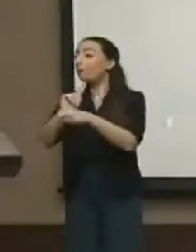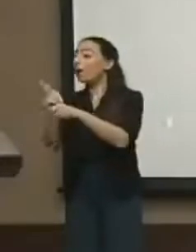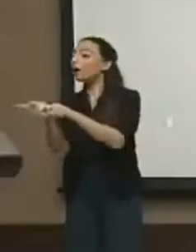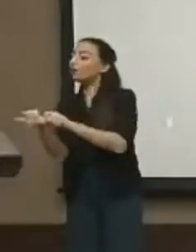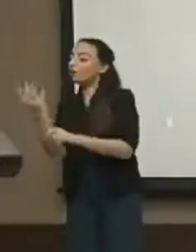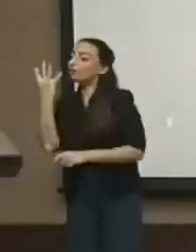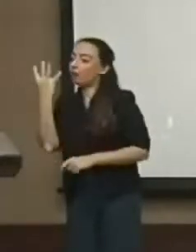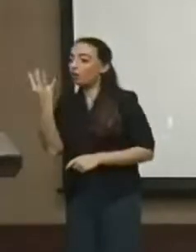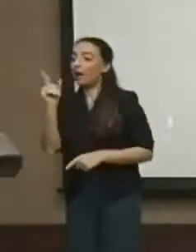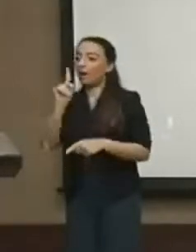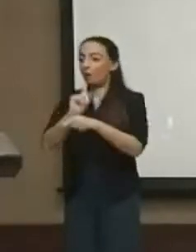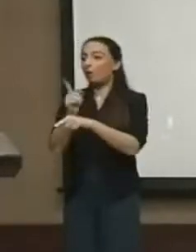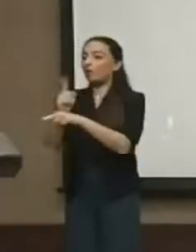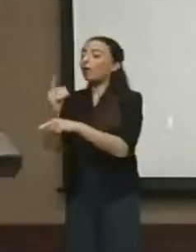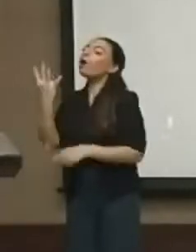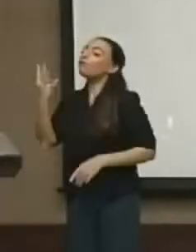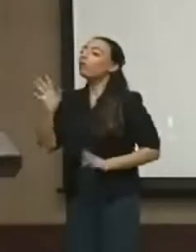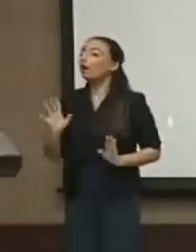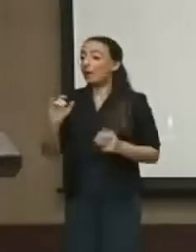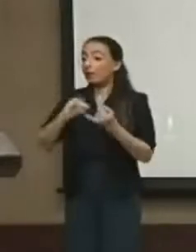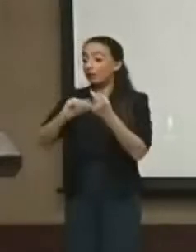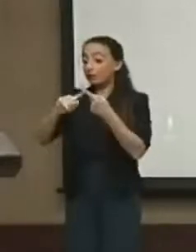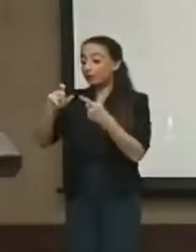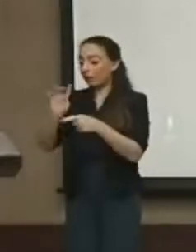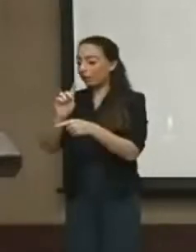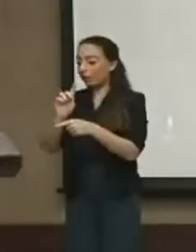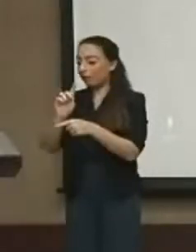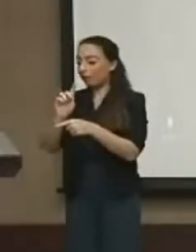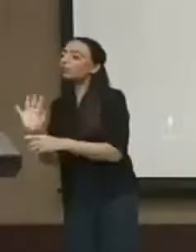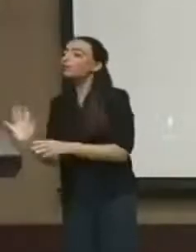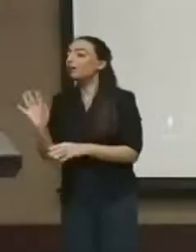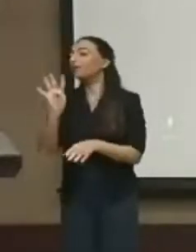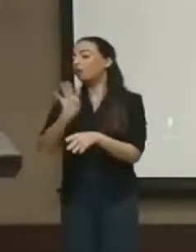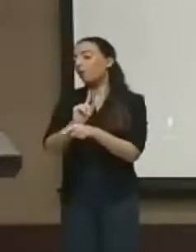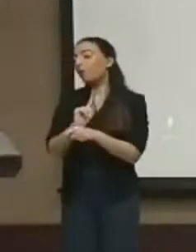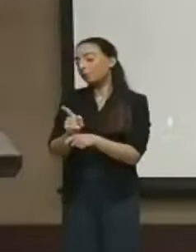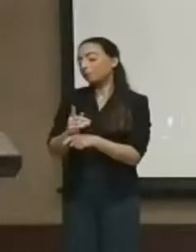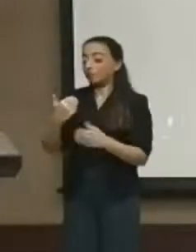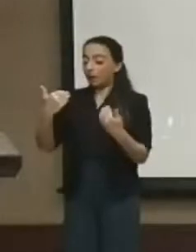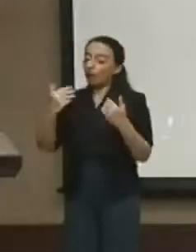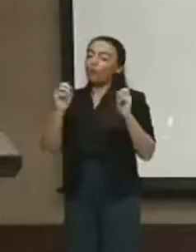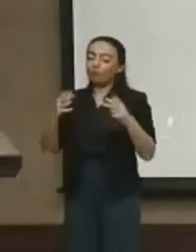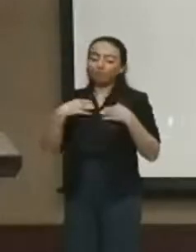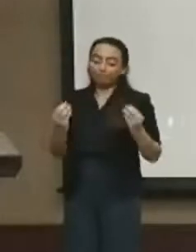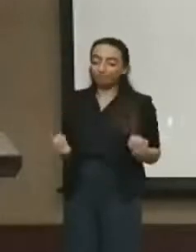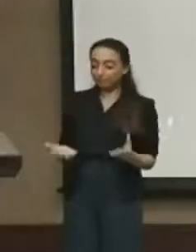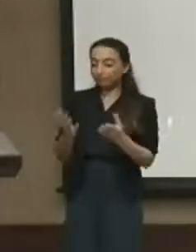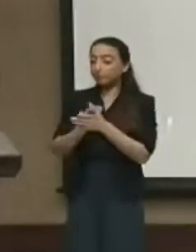let me start by wearing the hat of a corporate person, right? So let me start